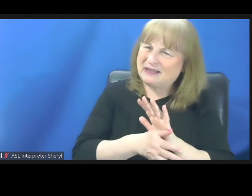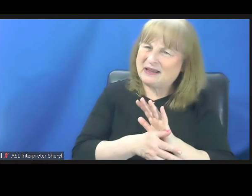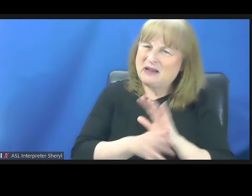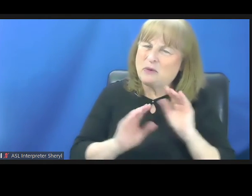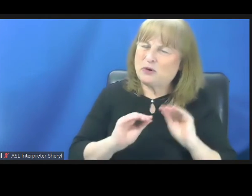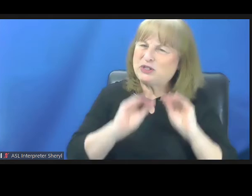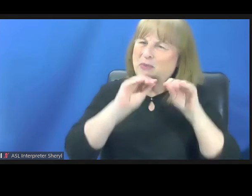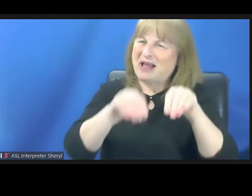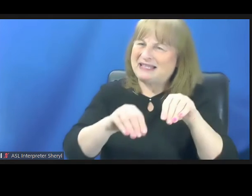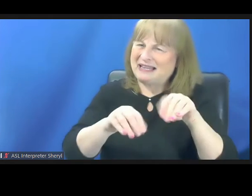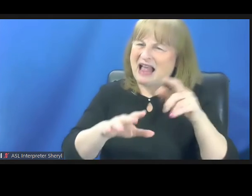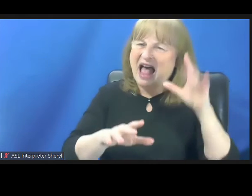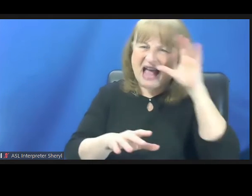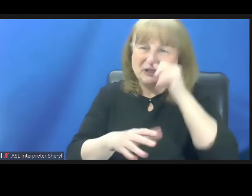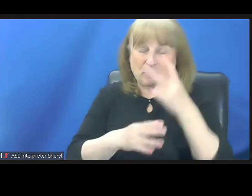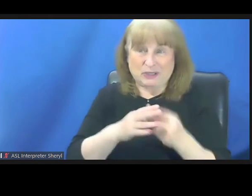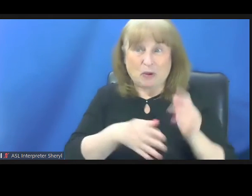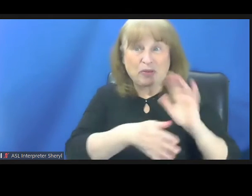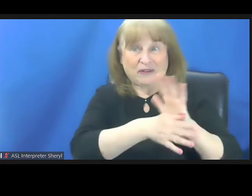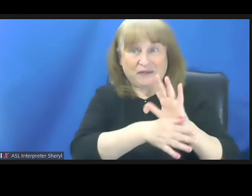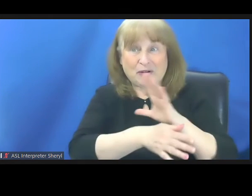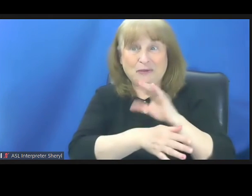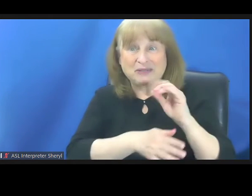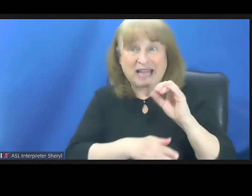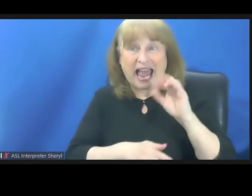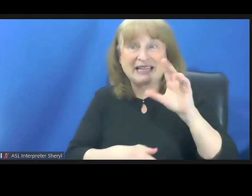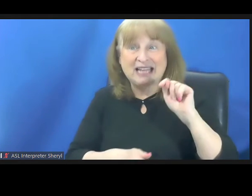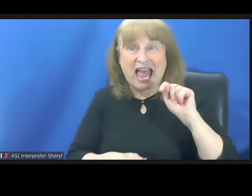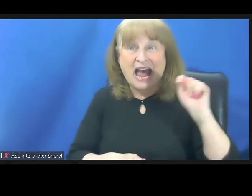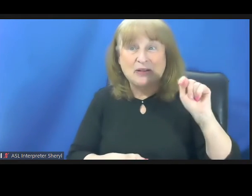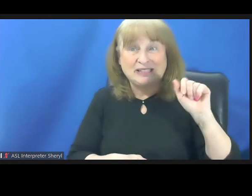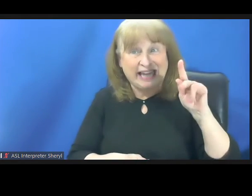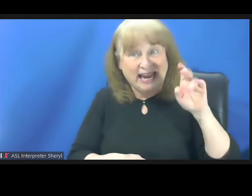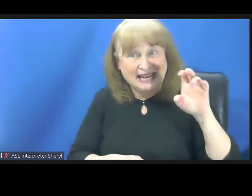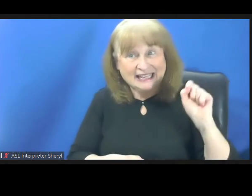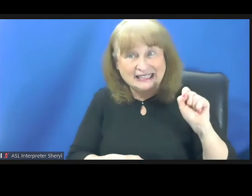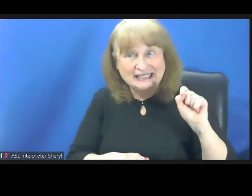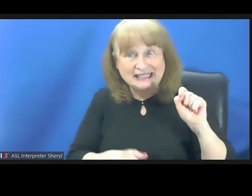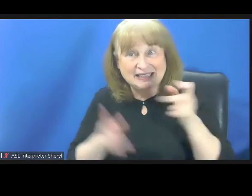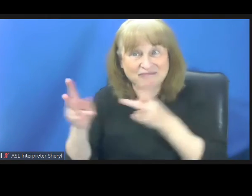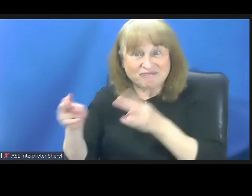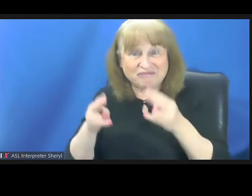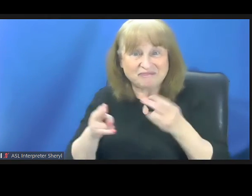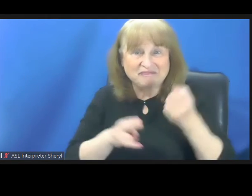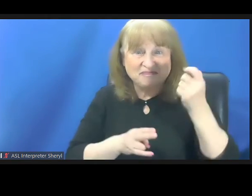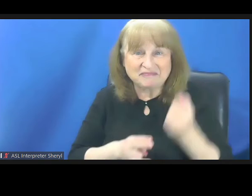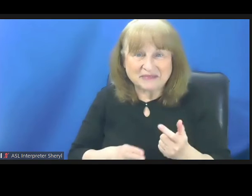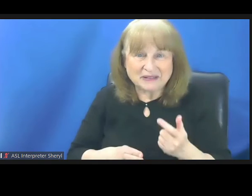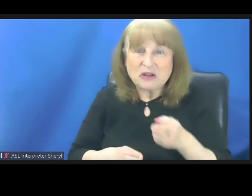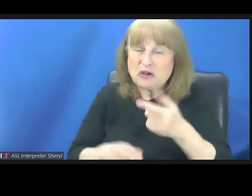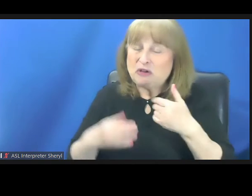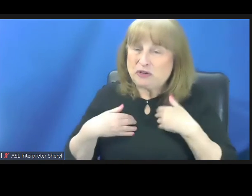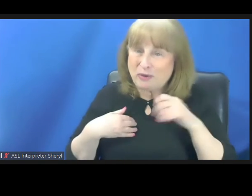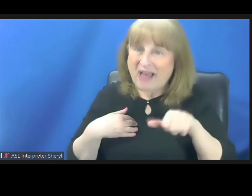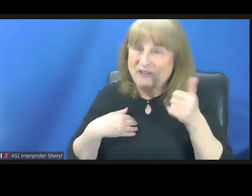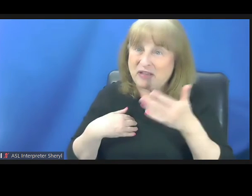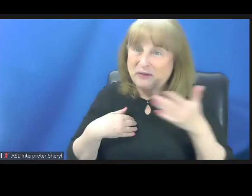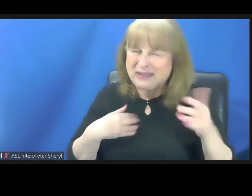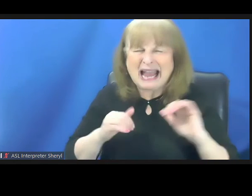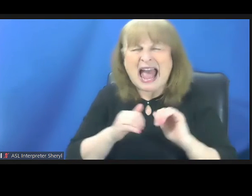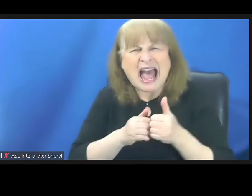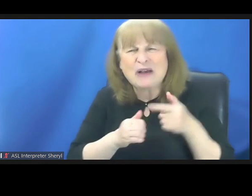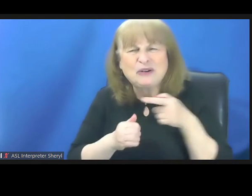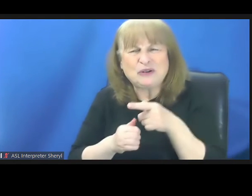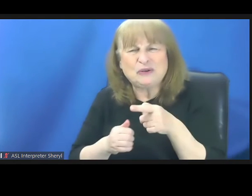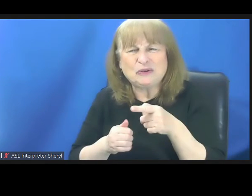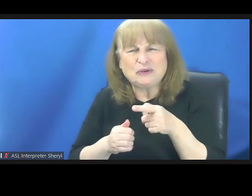deposited there, both, and I assume it's both the films and the outtakes. Yes. And do you have other stuff, and how do you kind